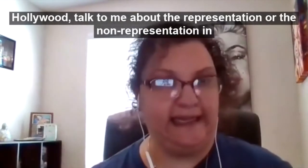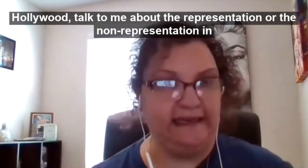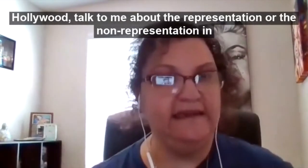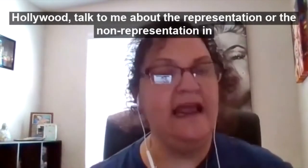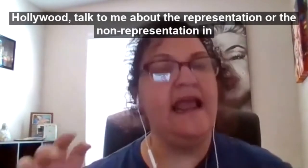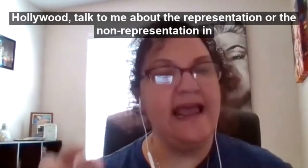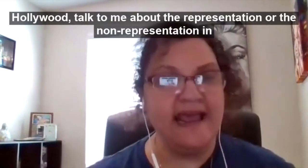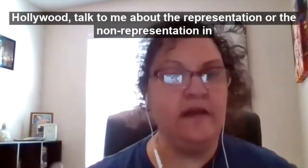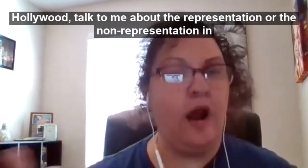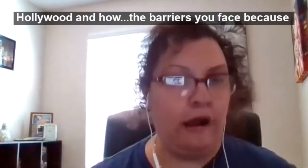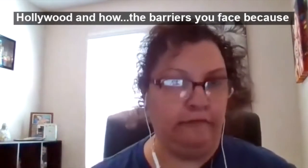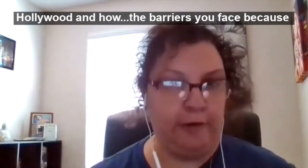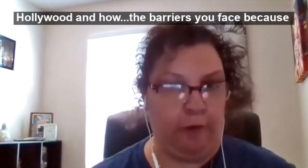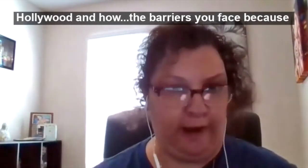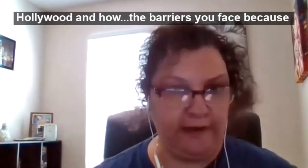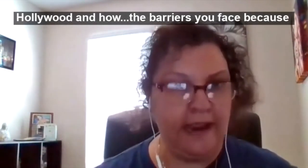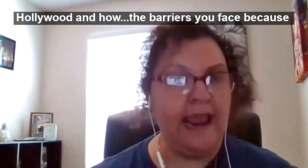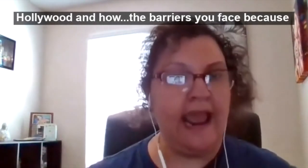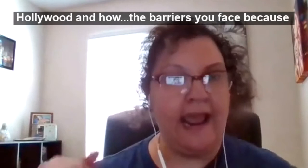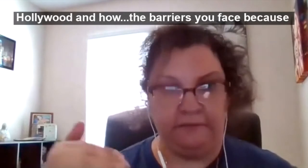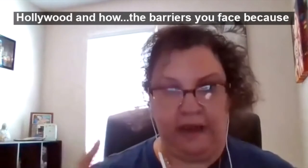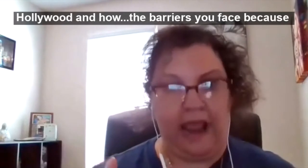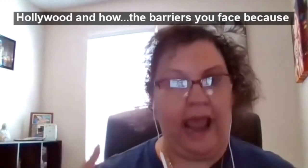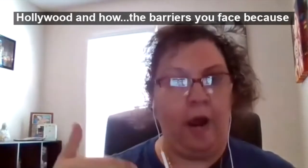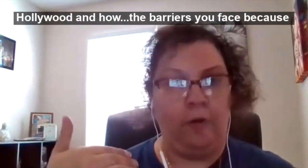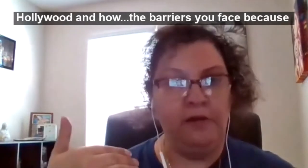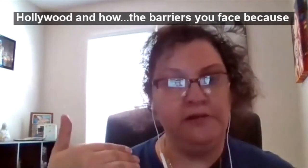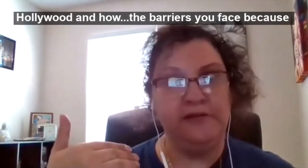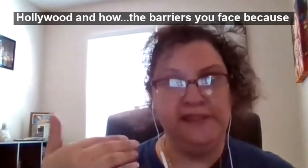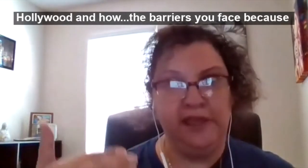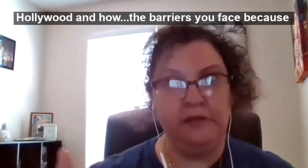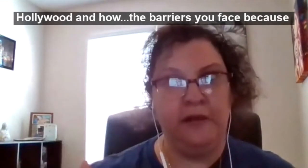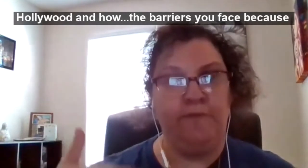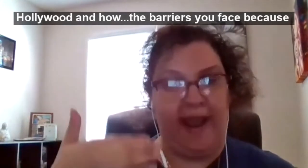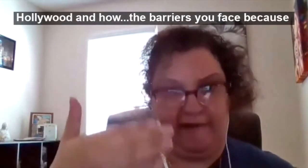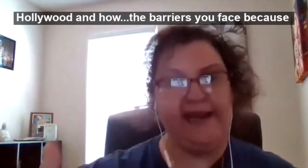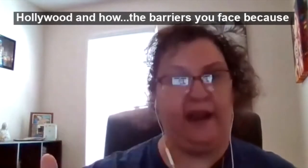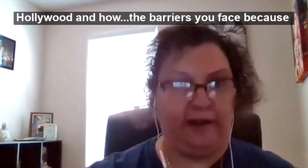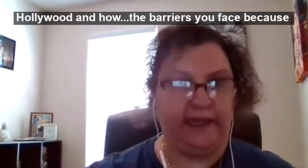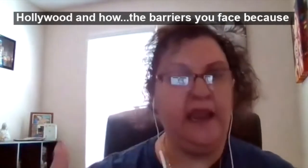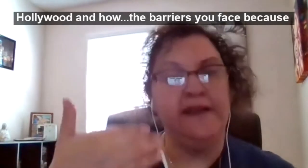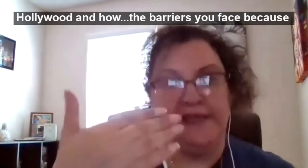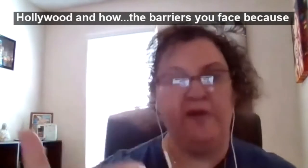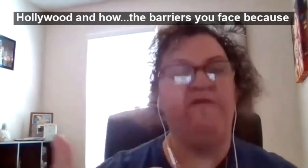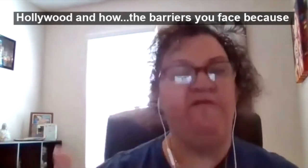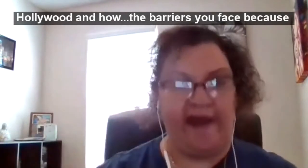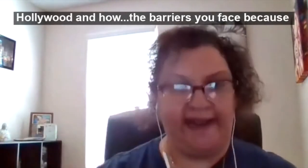non-representation in Hollywood and how the barriers you